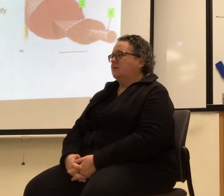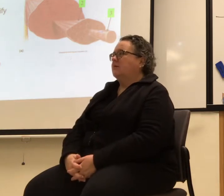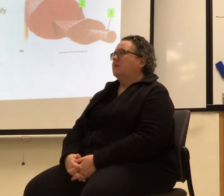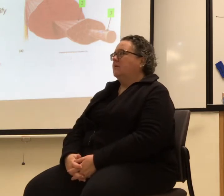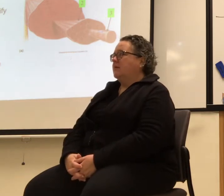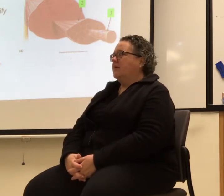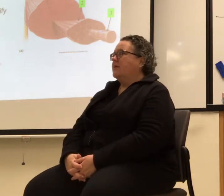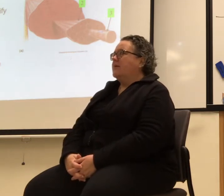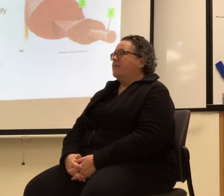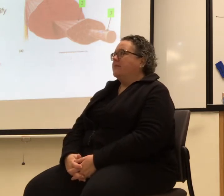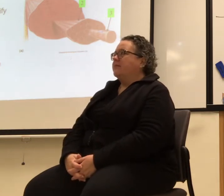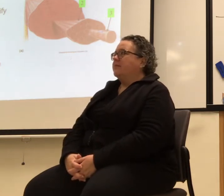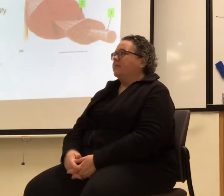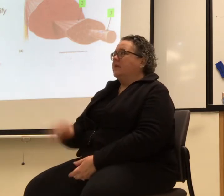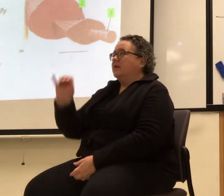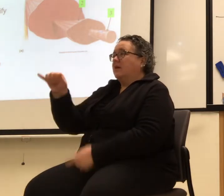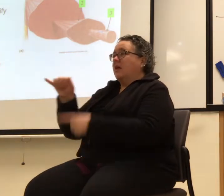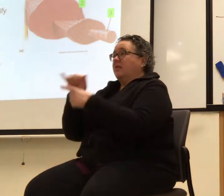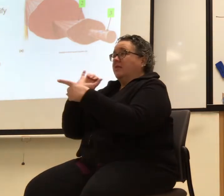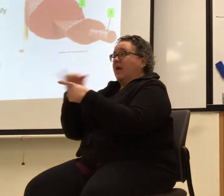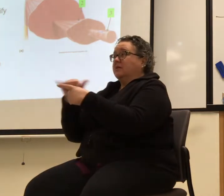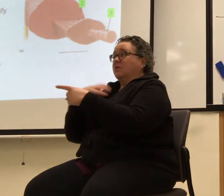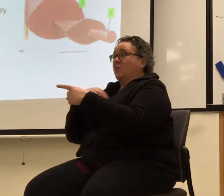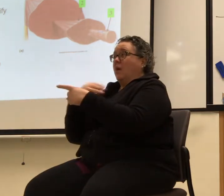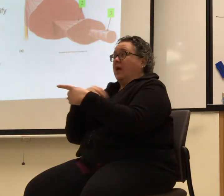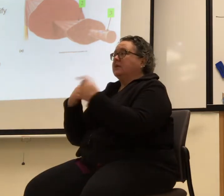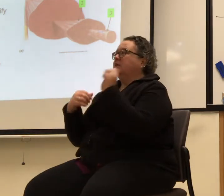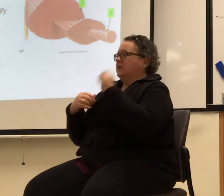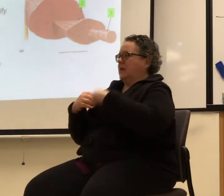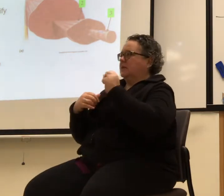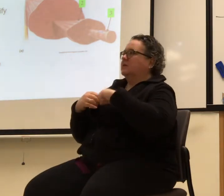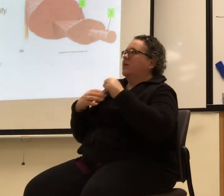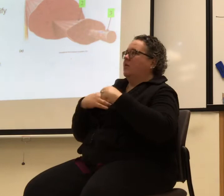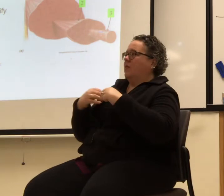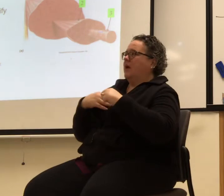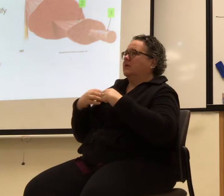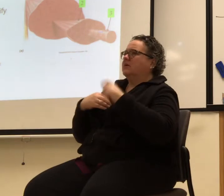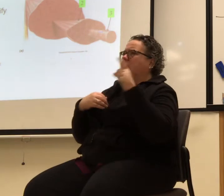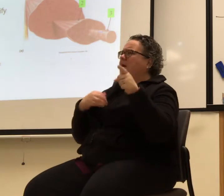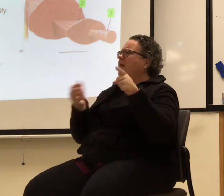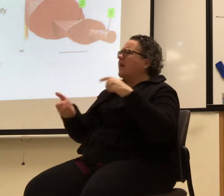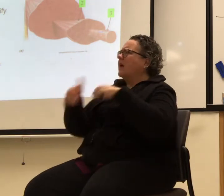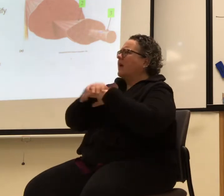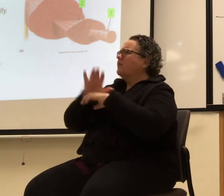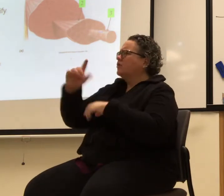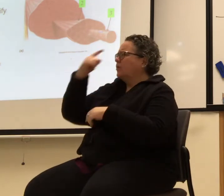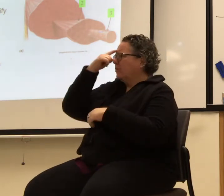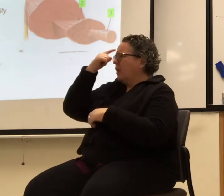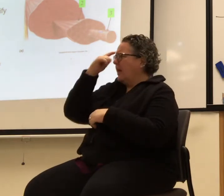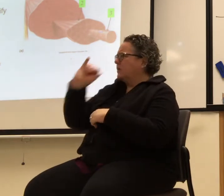fascia. That's that white stuff? Yeah, the whitish stuff. That covers your brain as well, right?